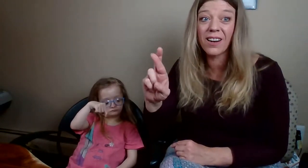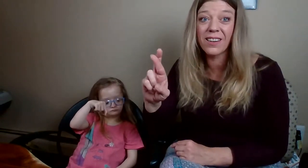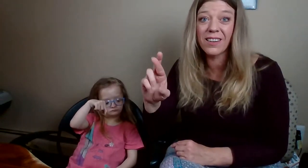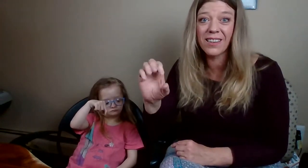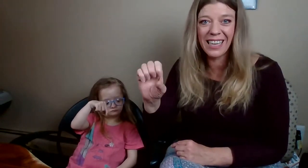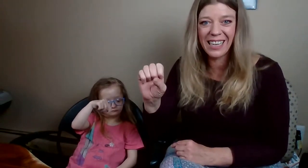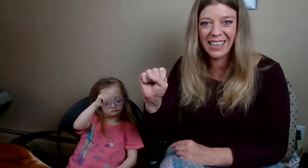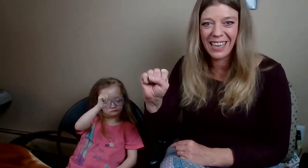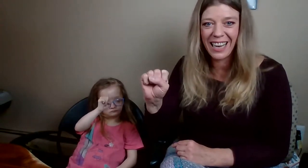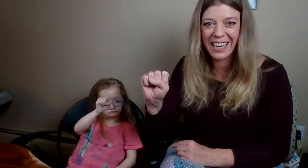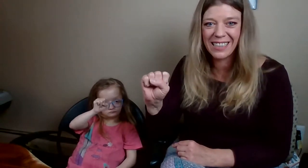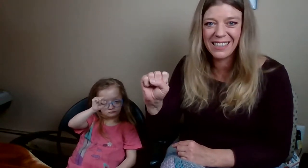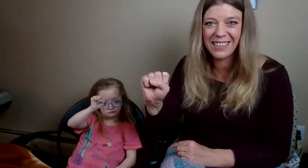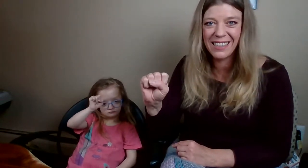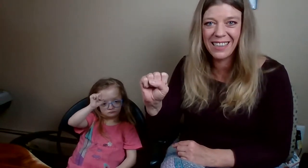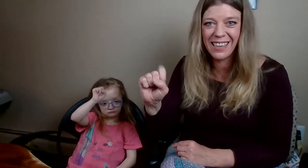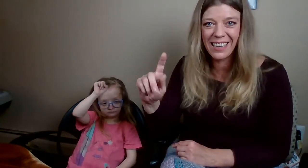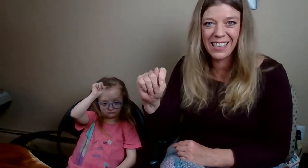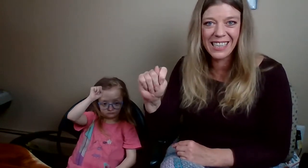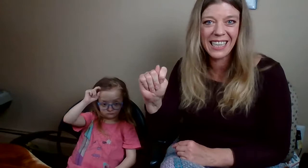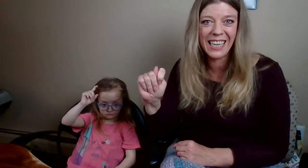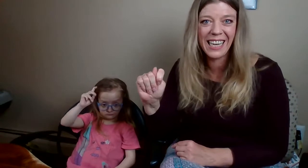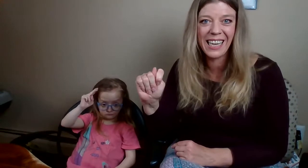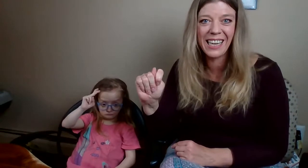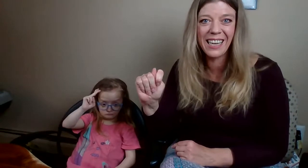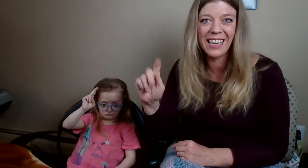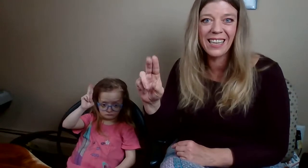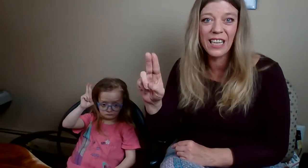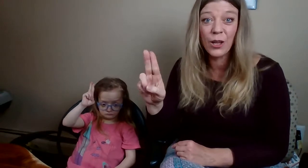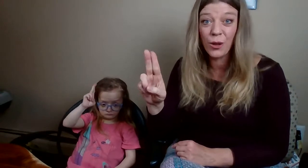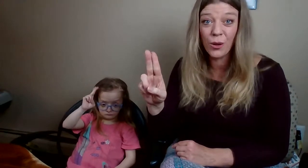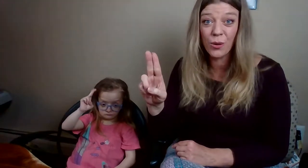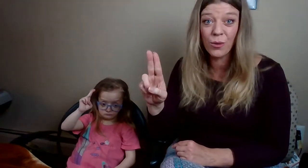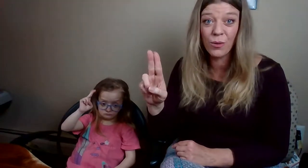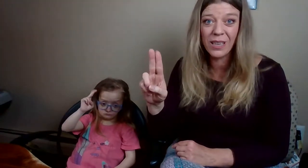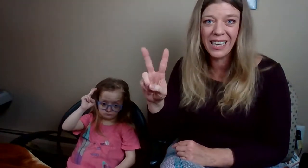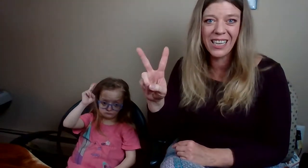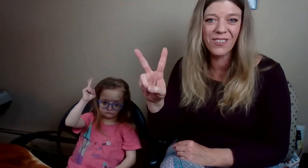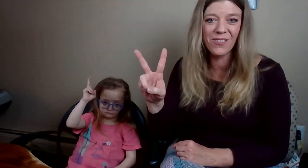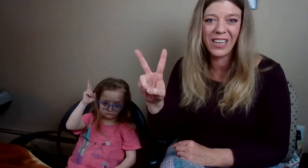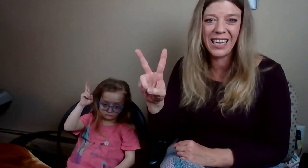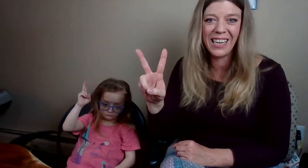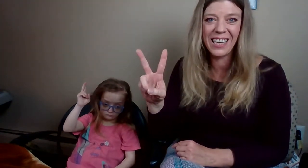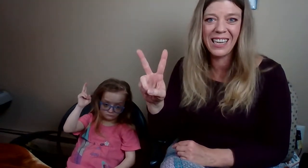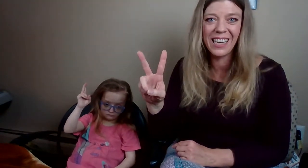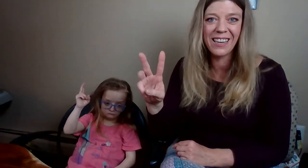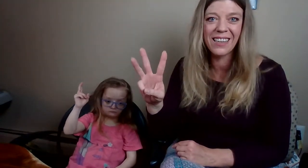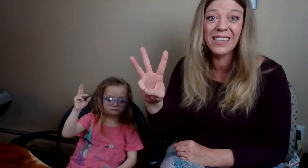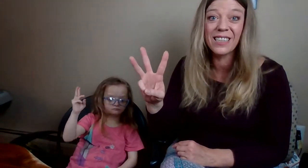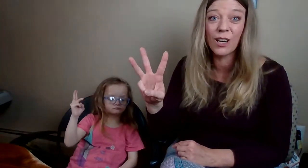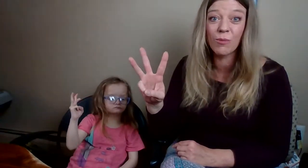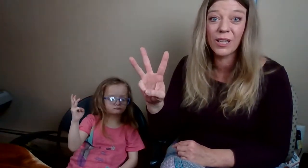R, S, T, U, V,